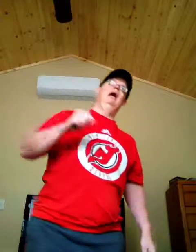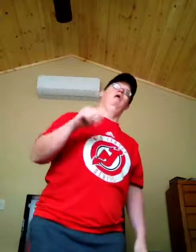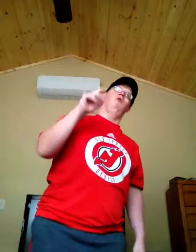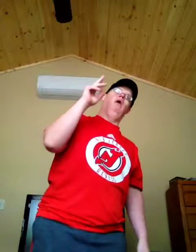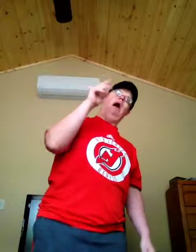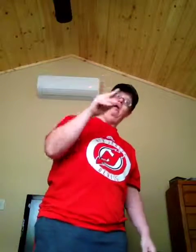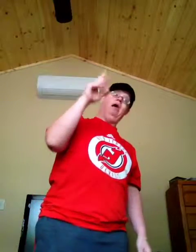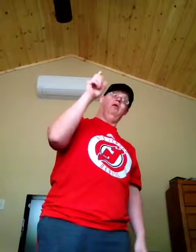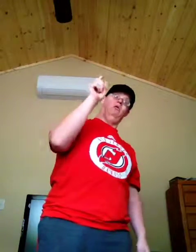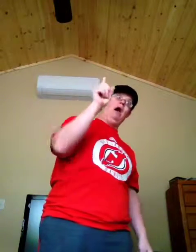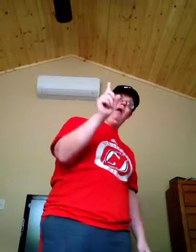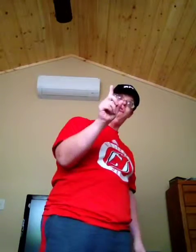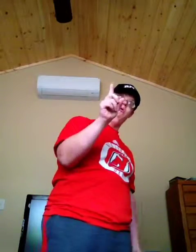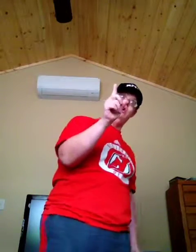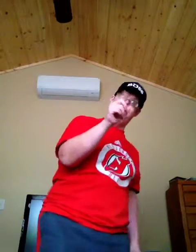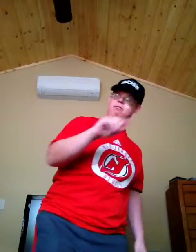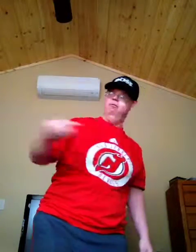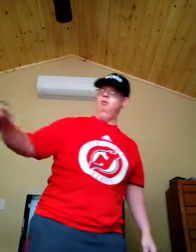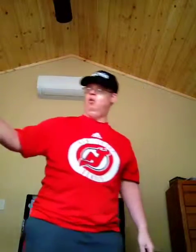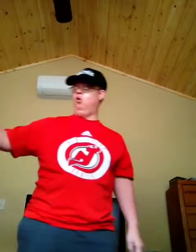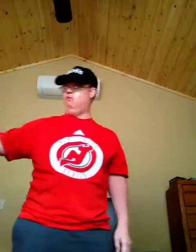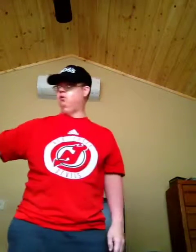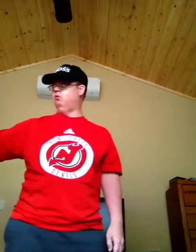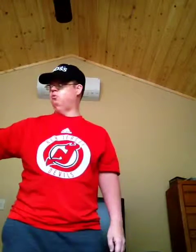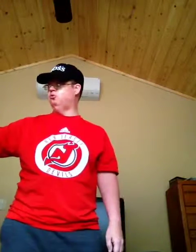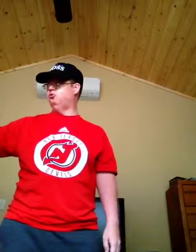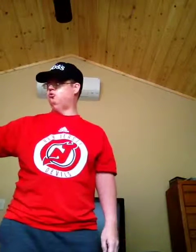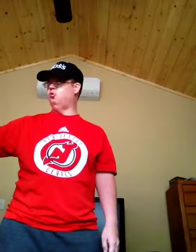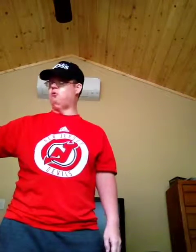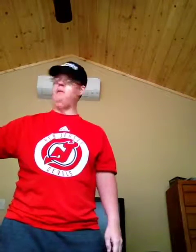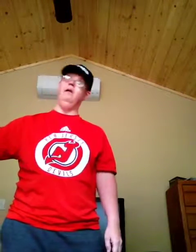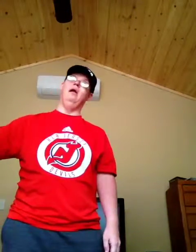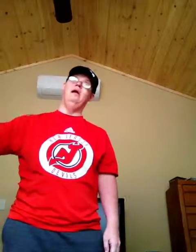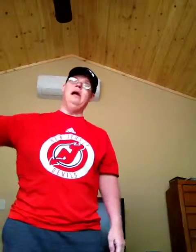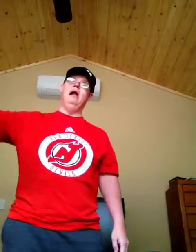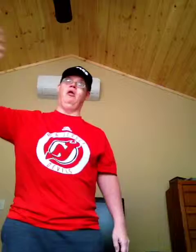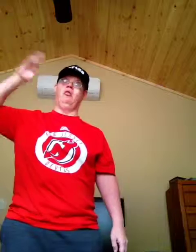Right? So I stood up, went over towards my bed,